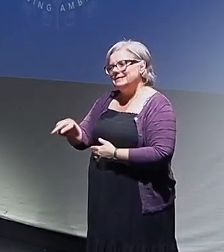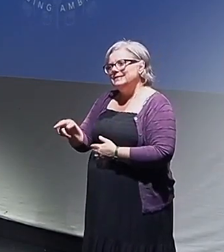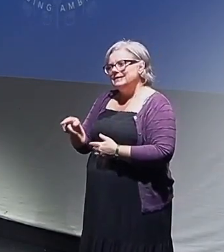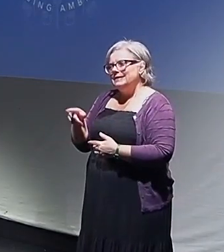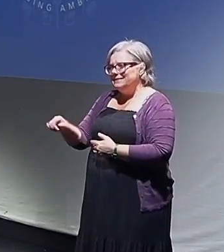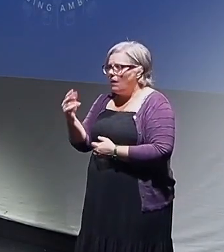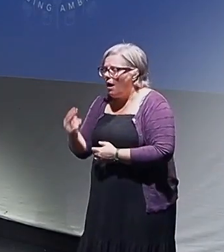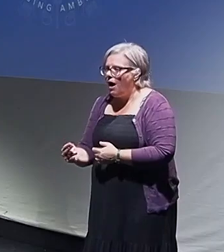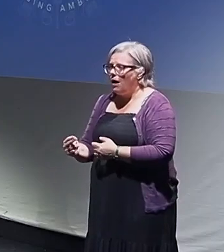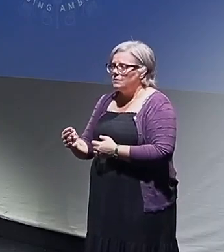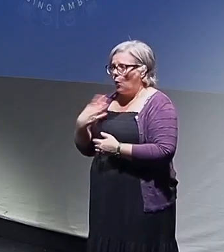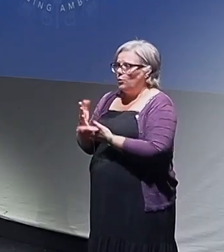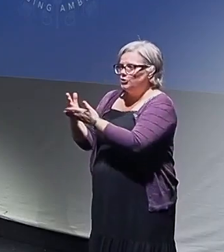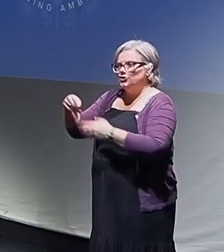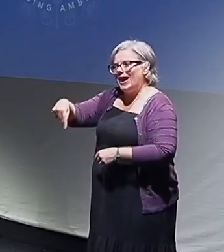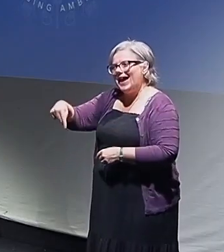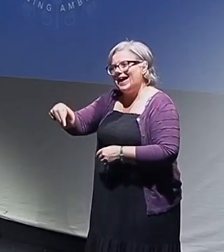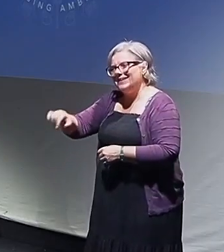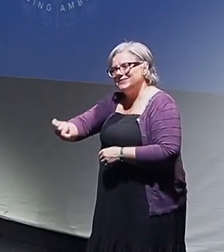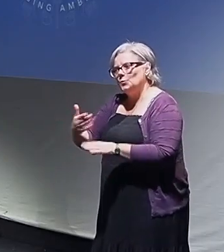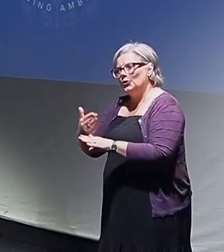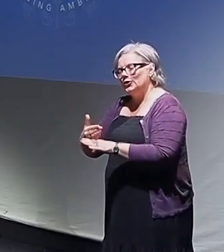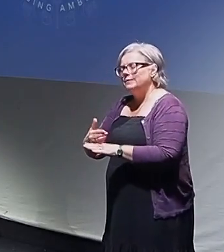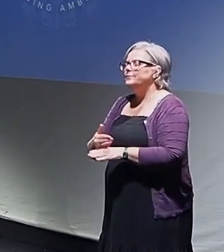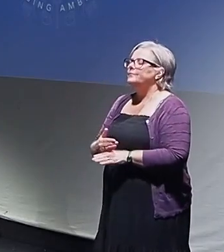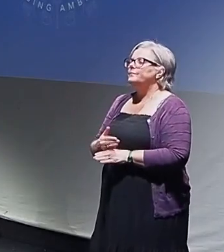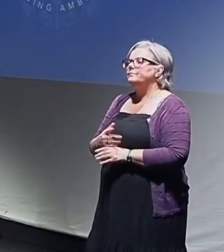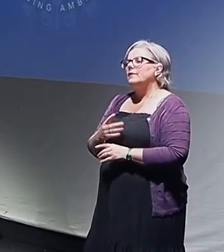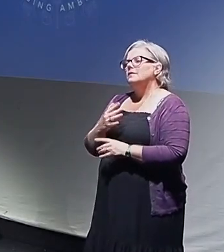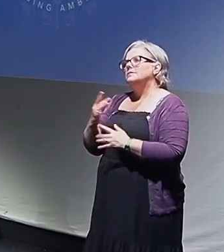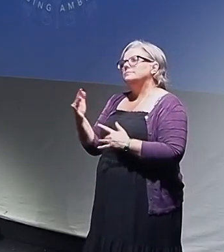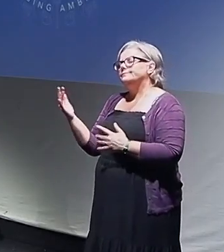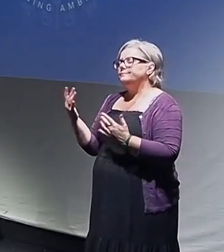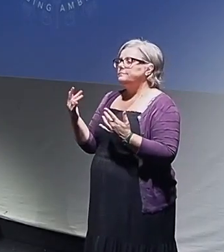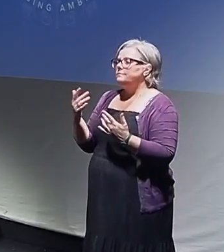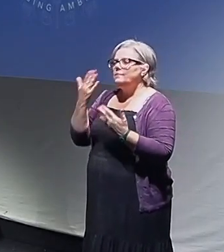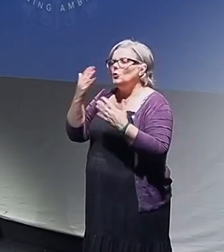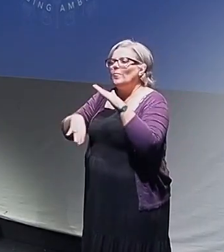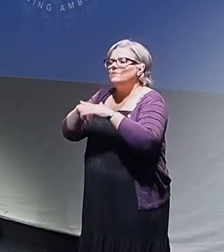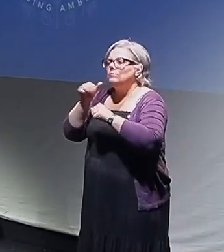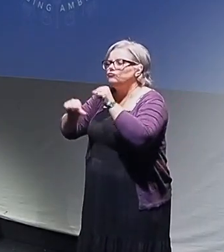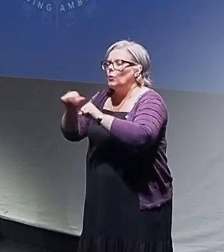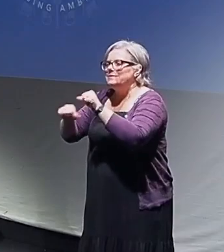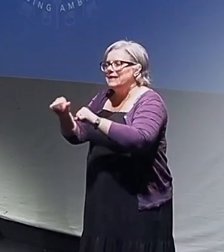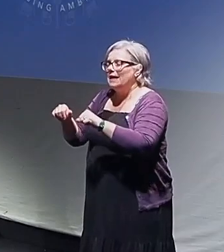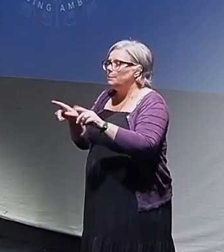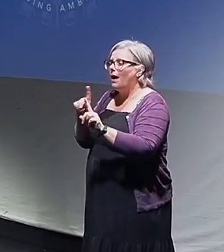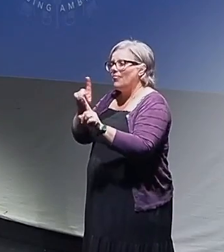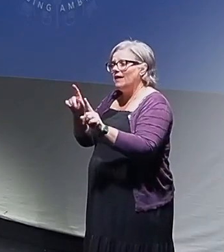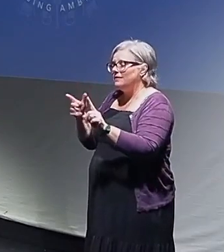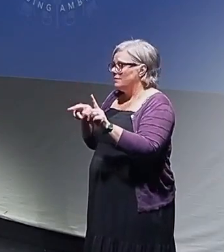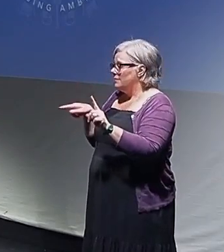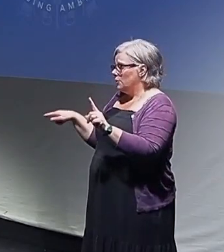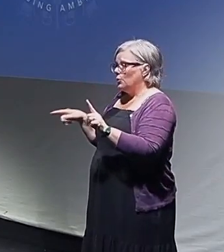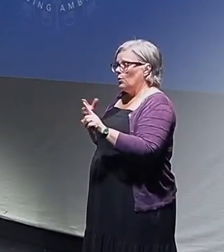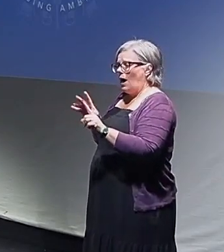art. And then I don't know the whole process, but my understanding is that you go out